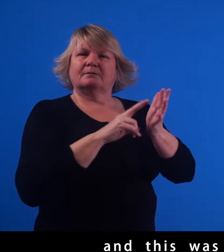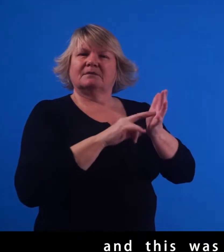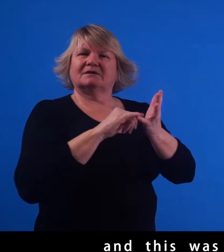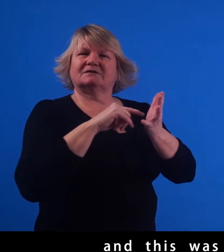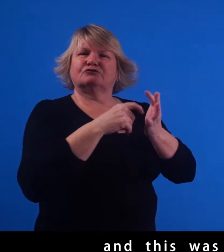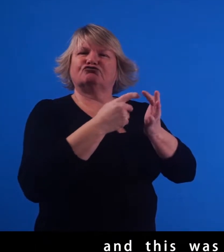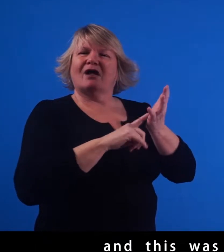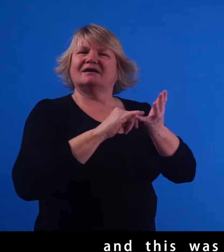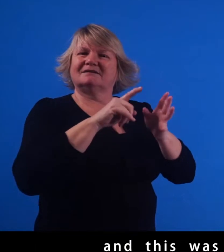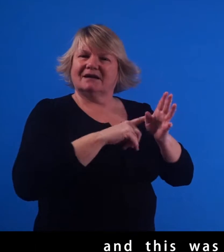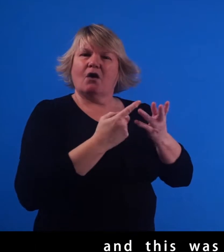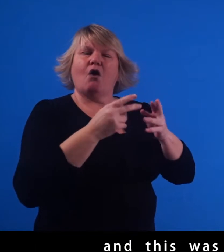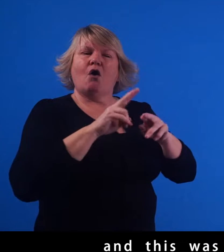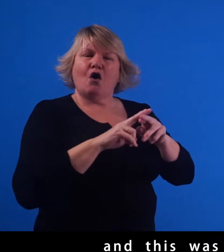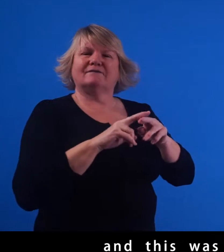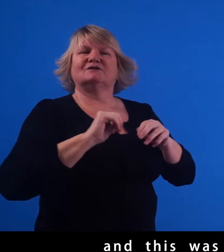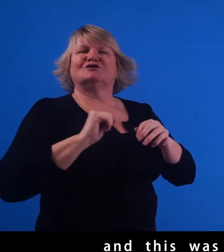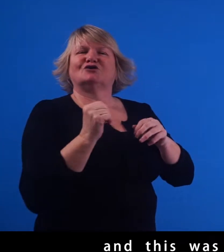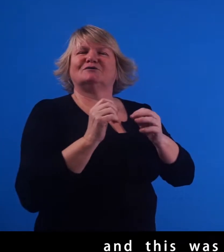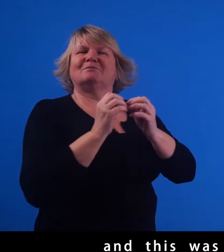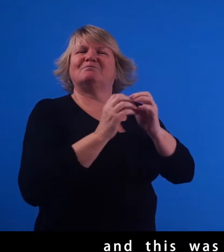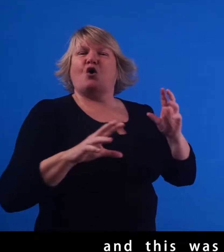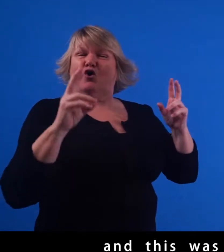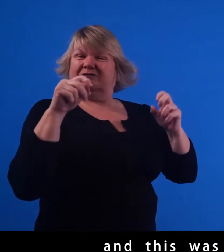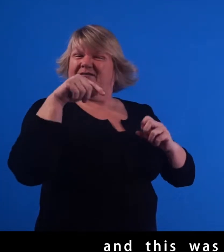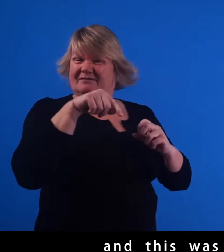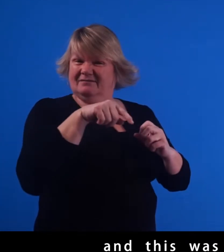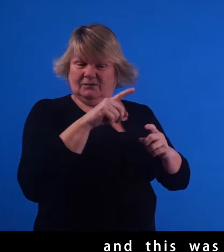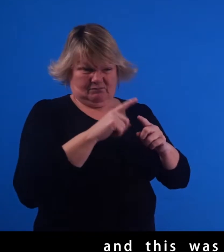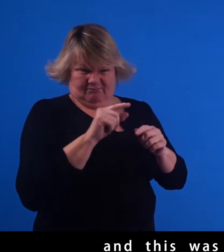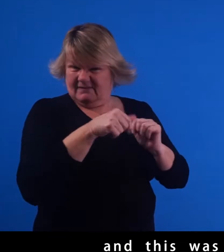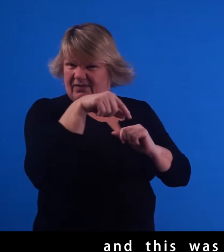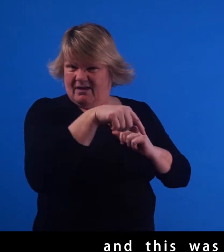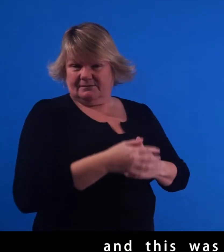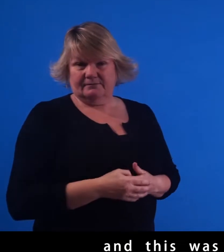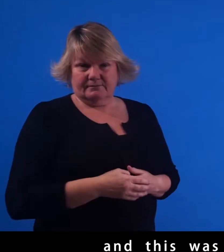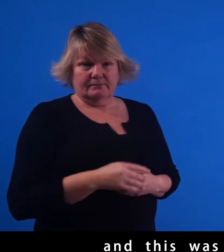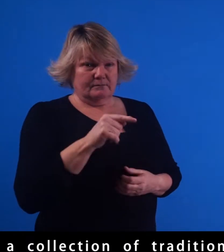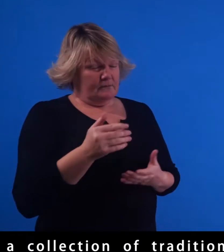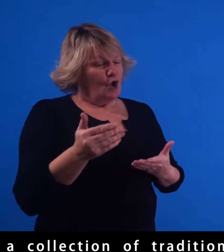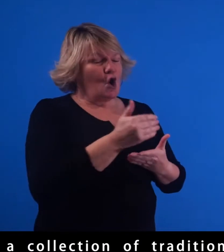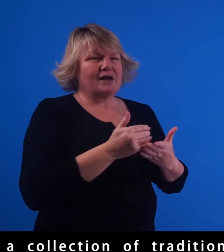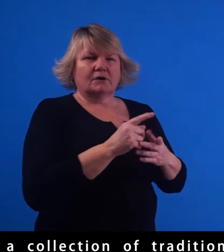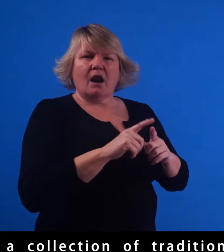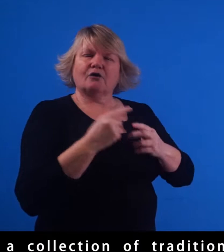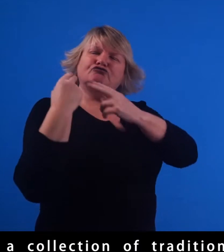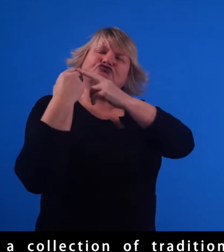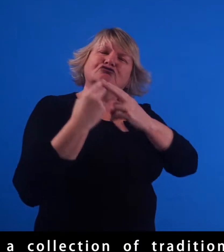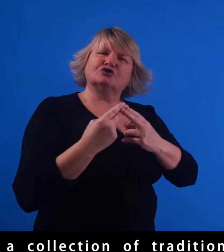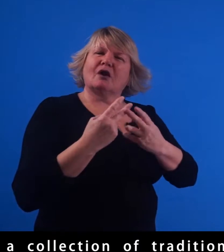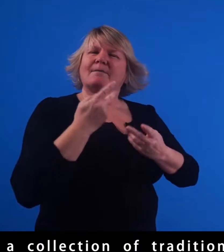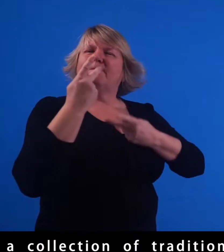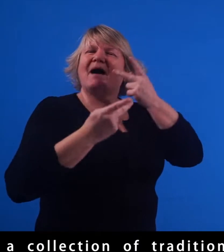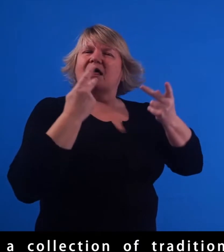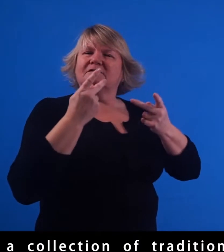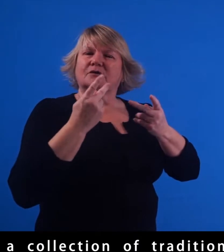and this was quickly followed by his Minstrelsy of the Scottish Border, a collection of